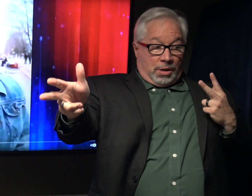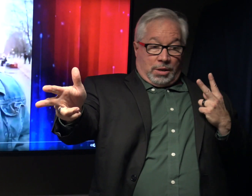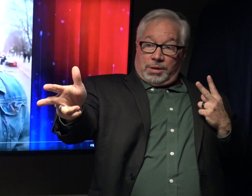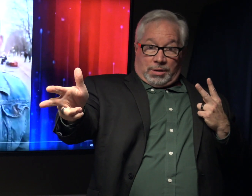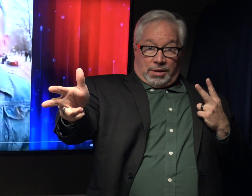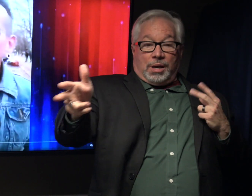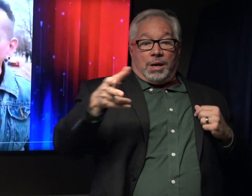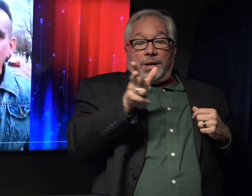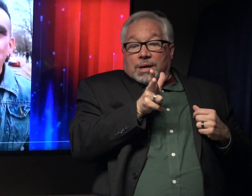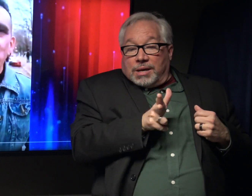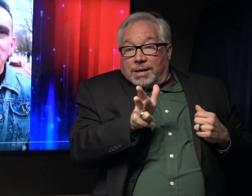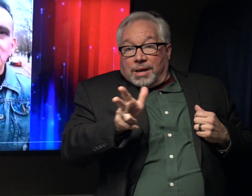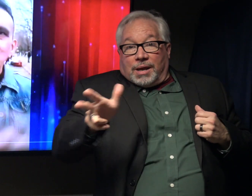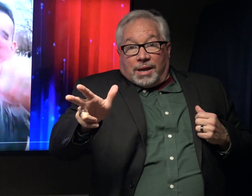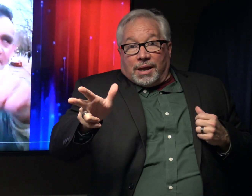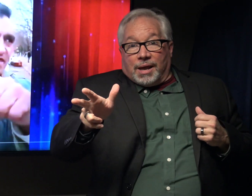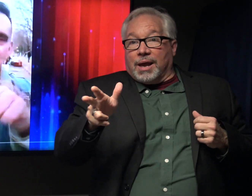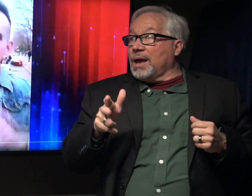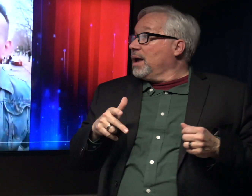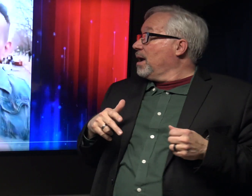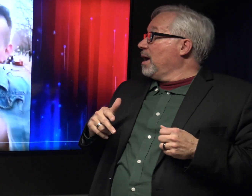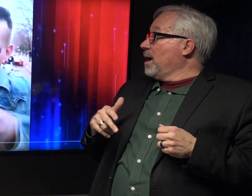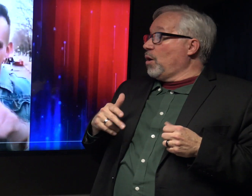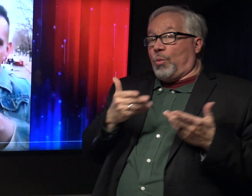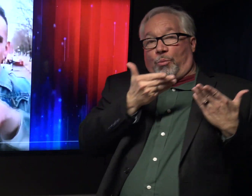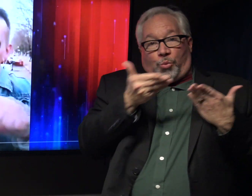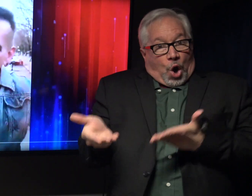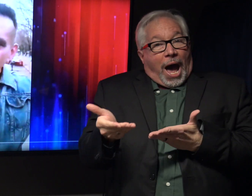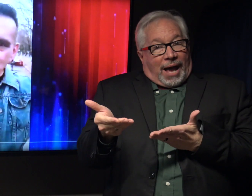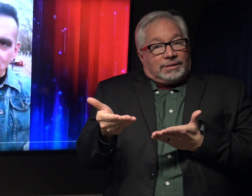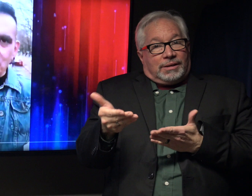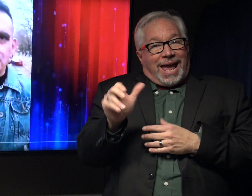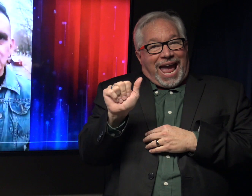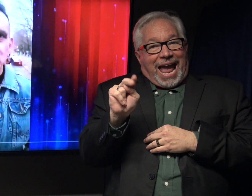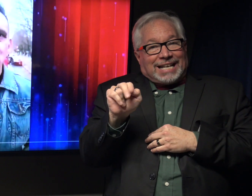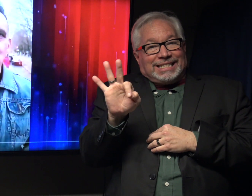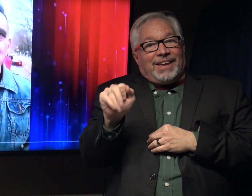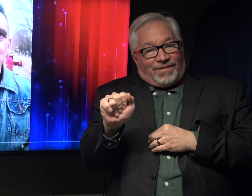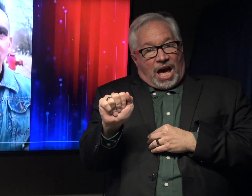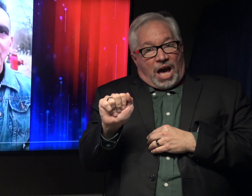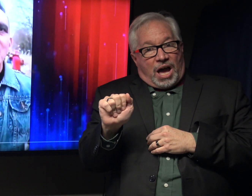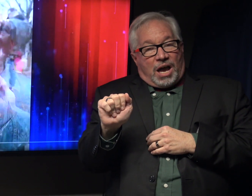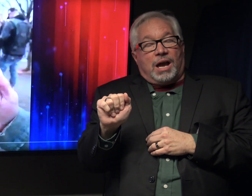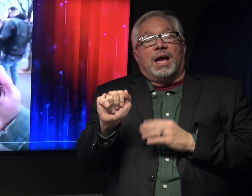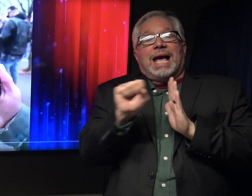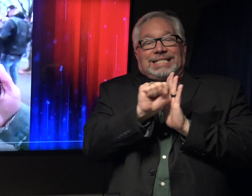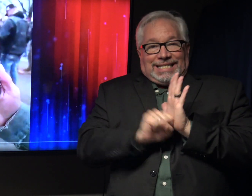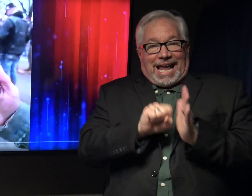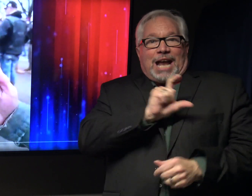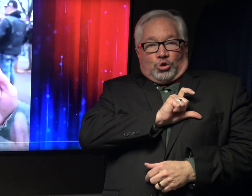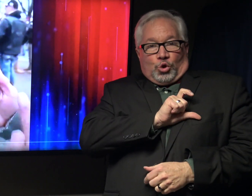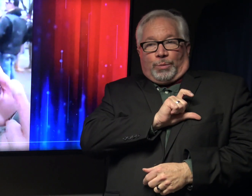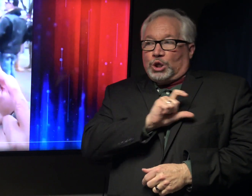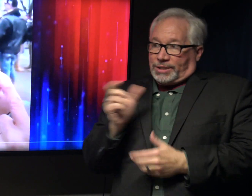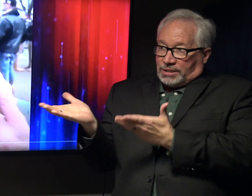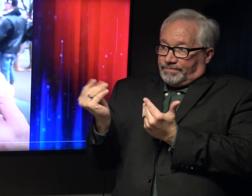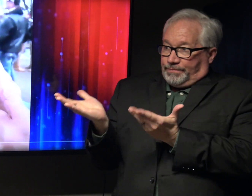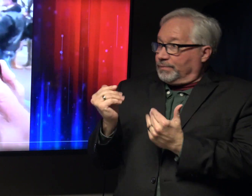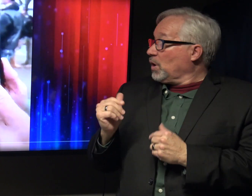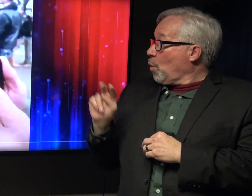for them to get off their buses, and then state troopers unloaded and took their positions. Watch. There's the that guy.